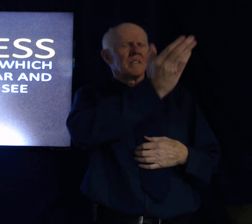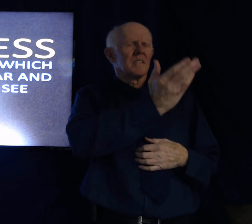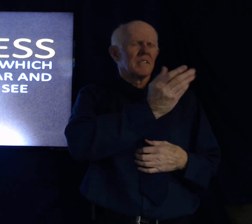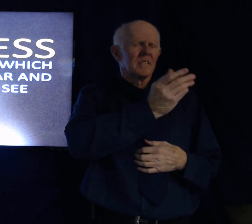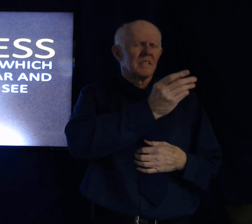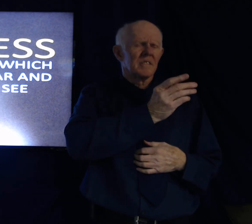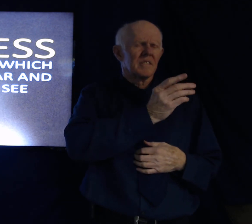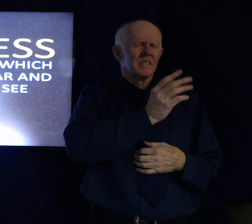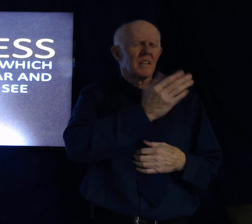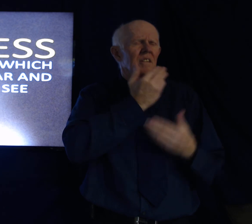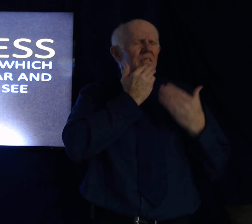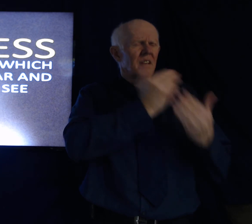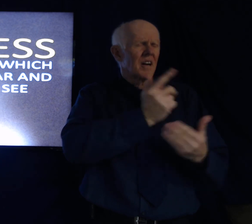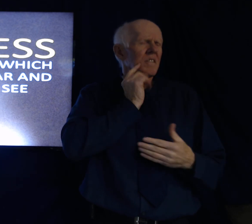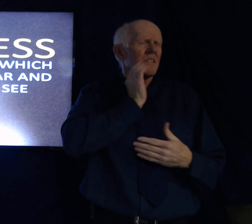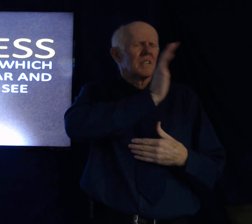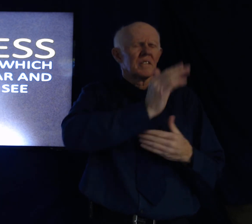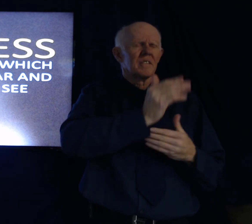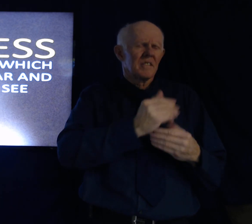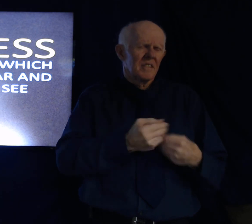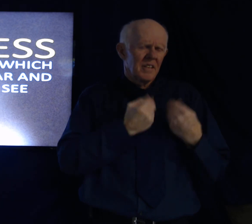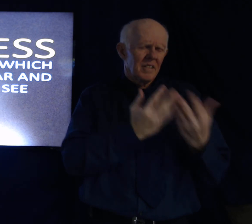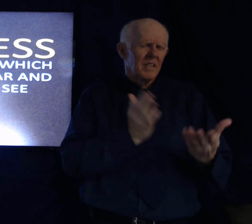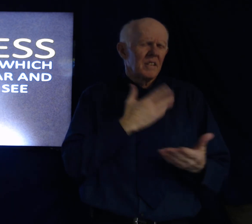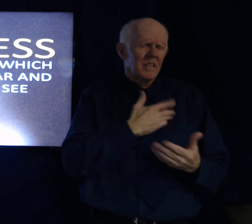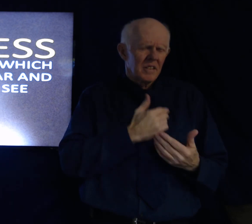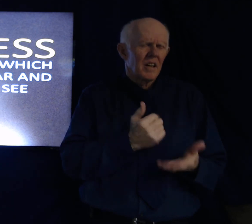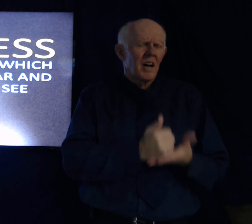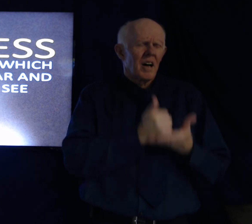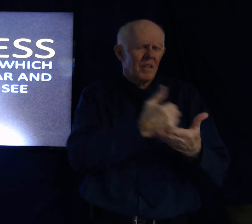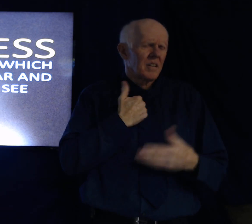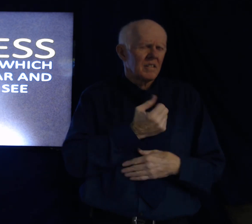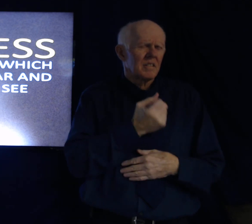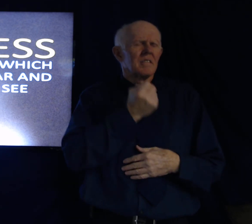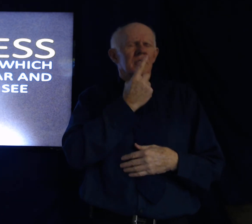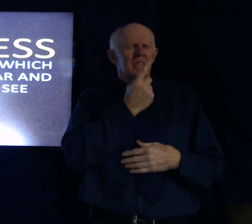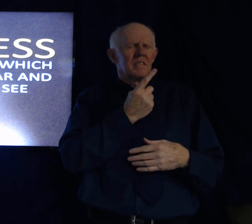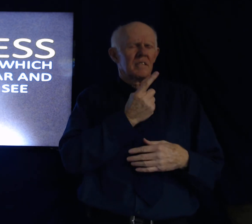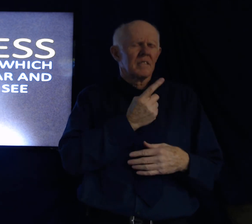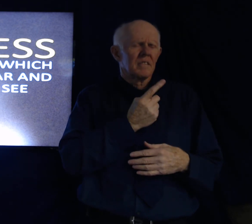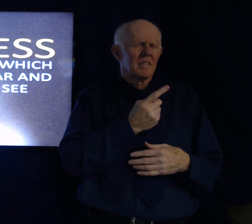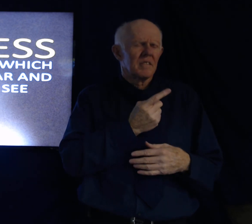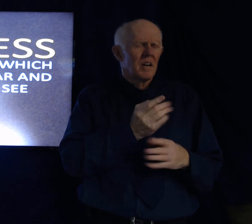you are there and thank you for giving us help to understand